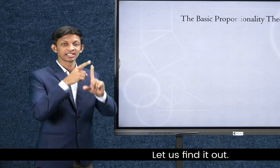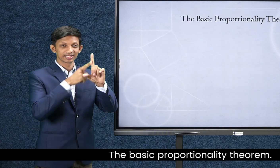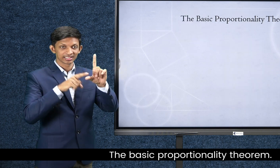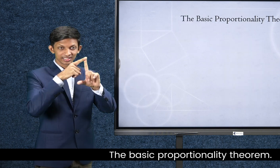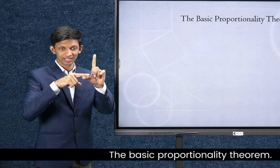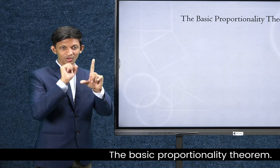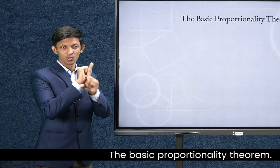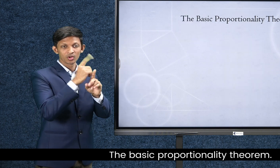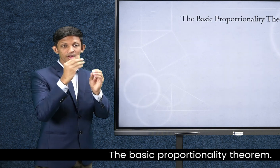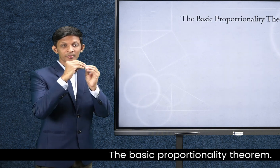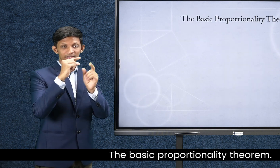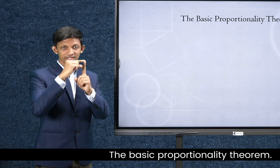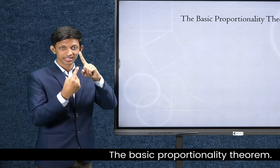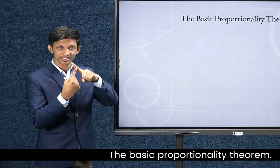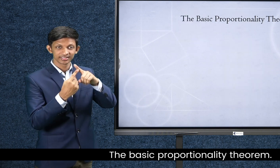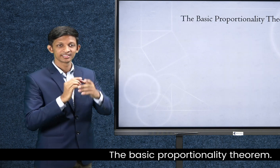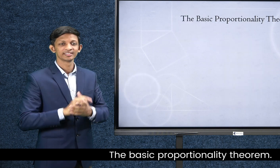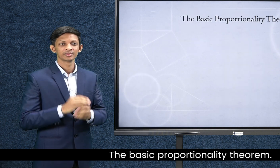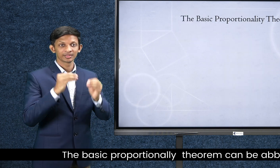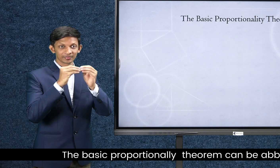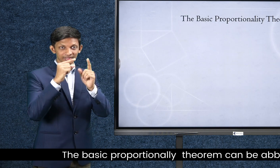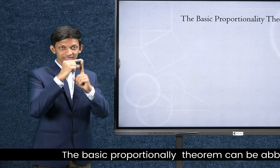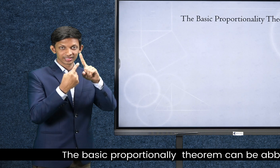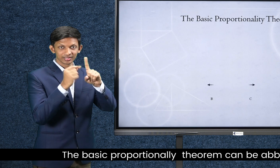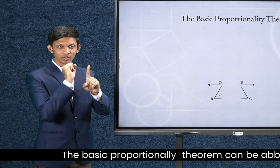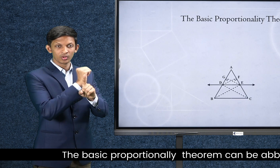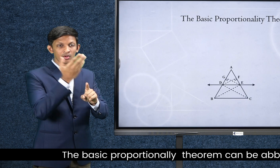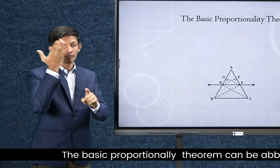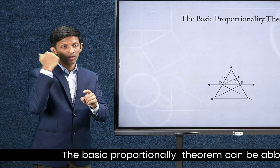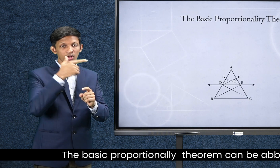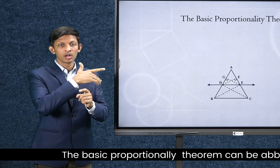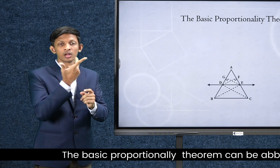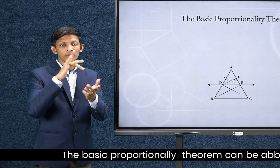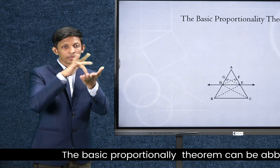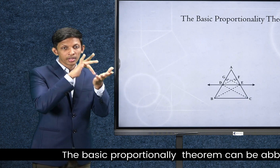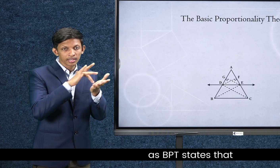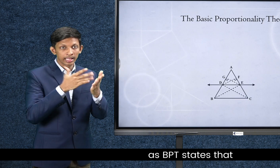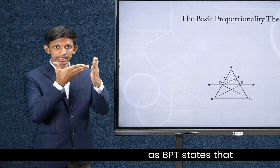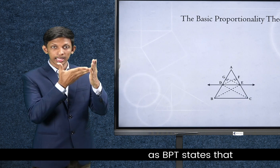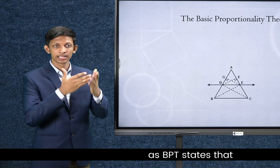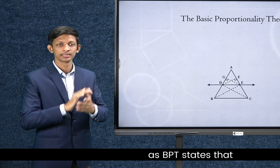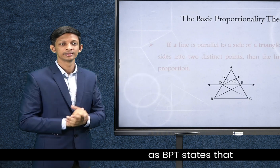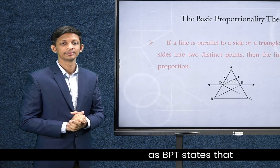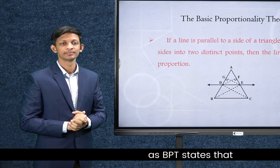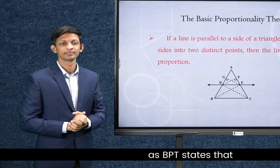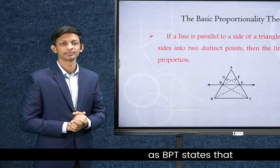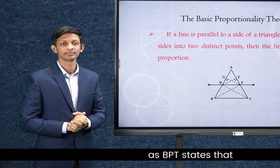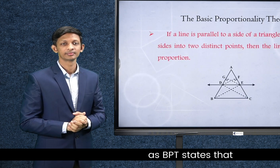The basic proportionality theorem. The basic proportionality theorem can be abbreviated as BPT. States